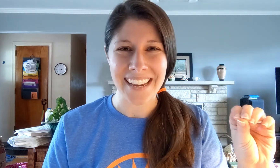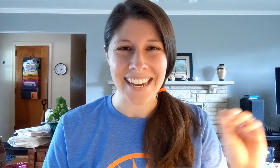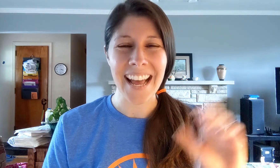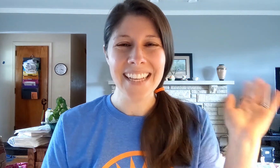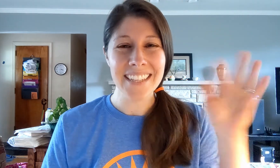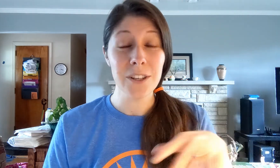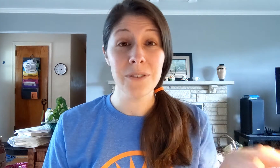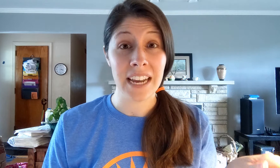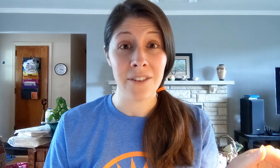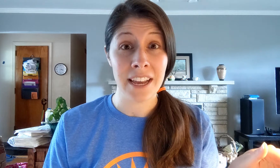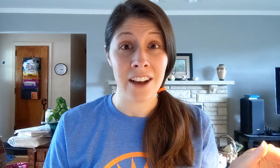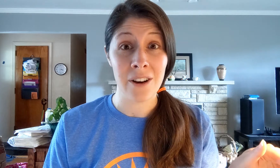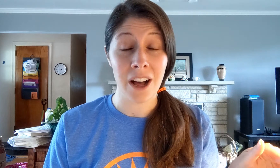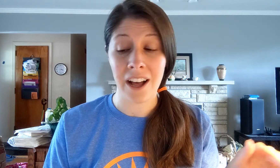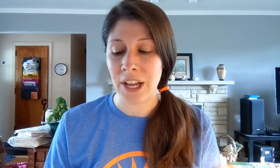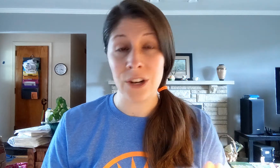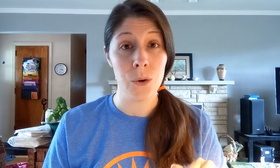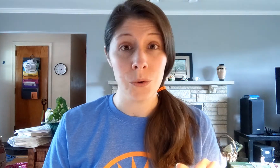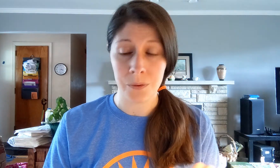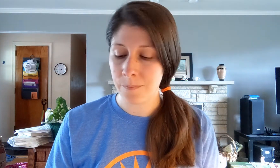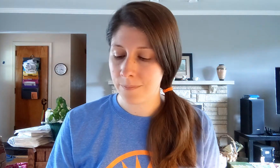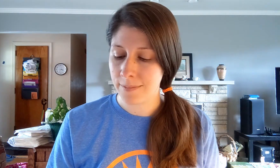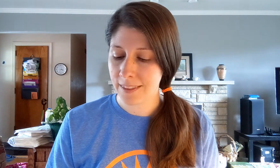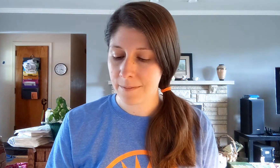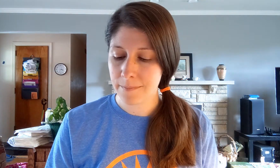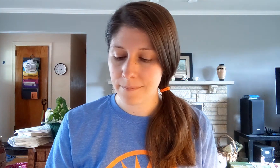Lovely. Let's go down now on ooh.